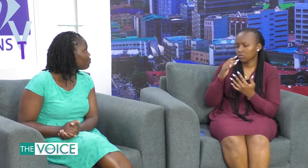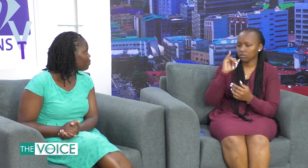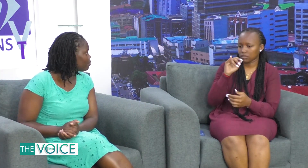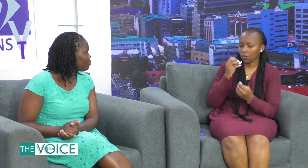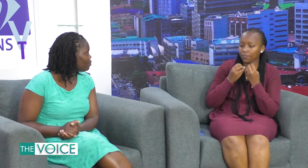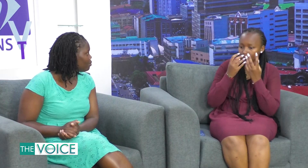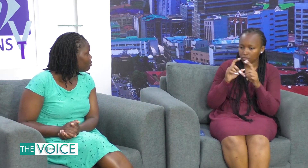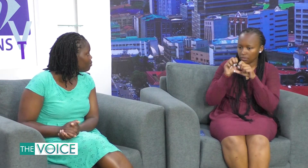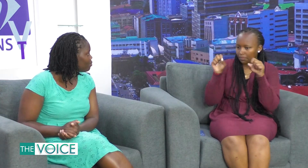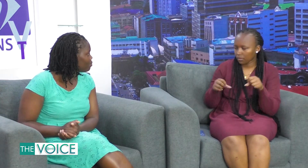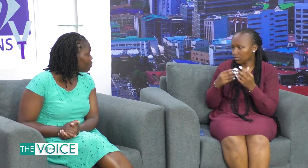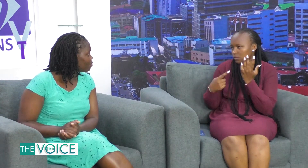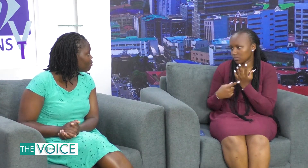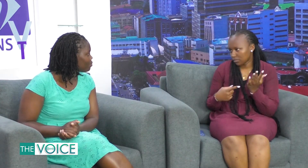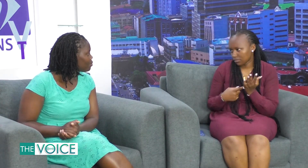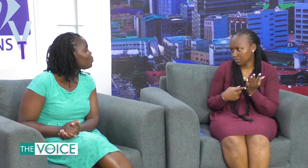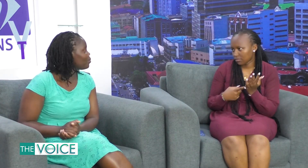I'm taking a computer